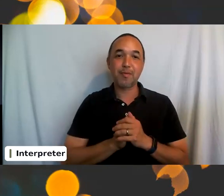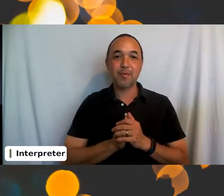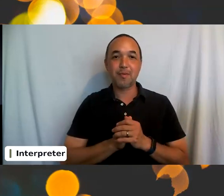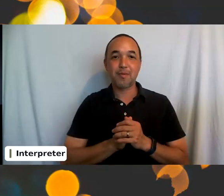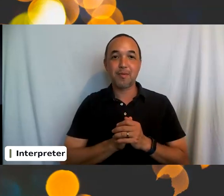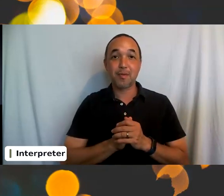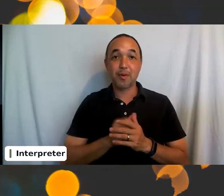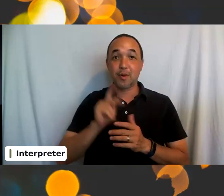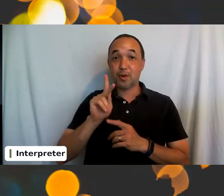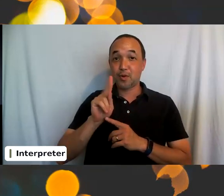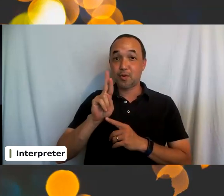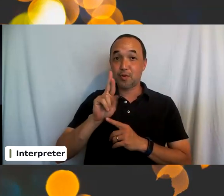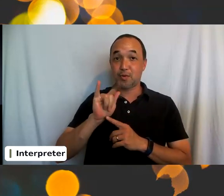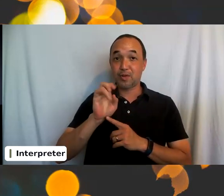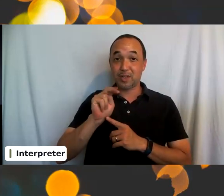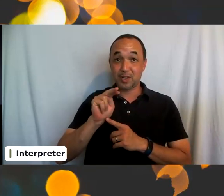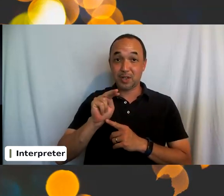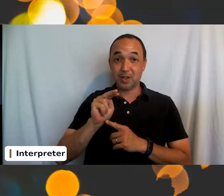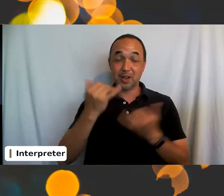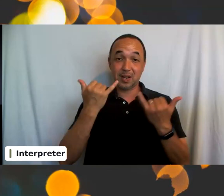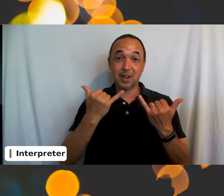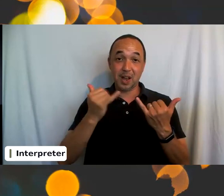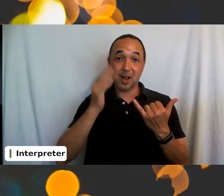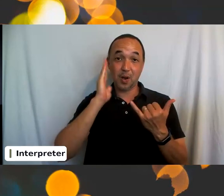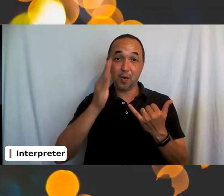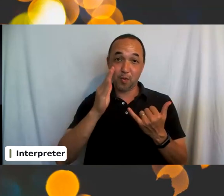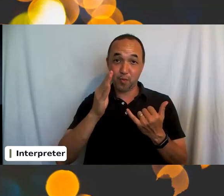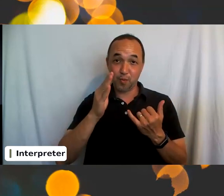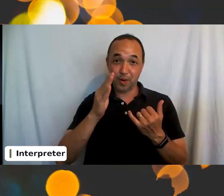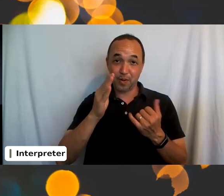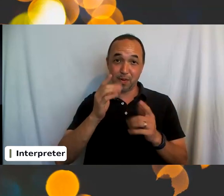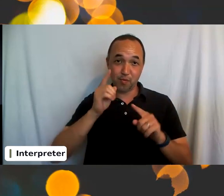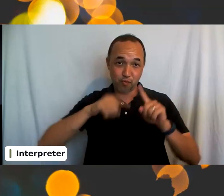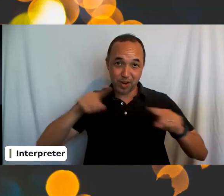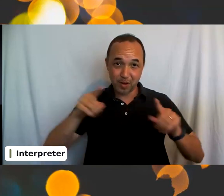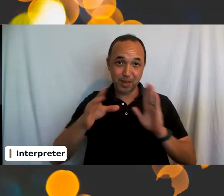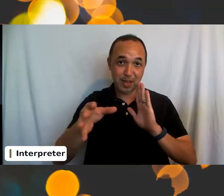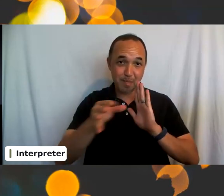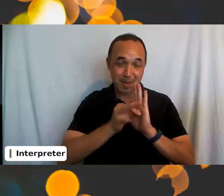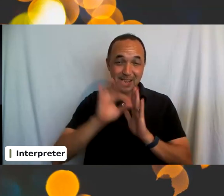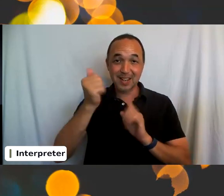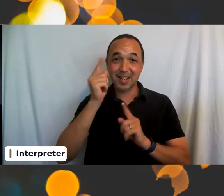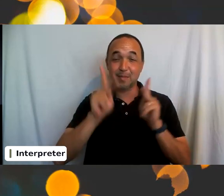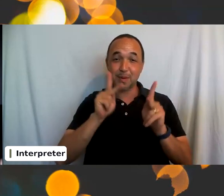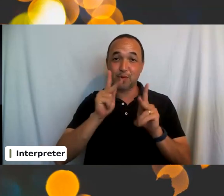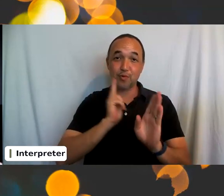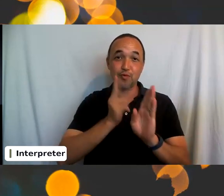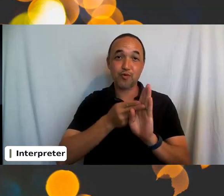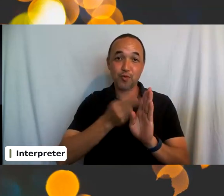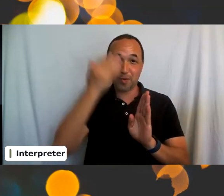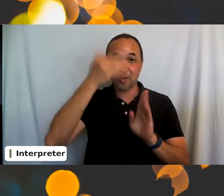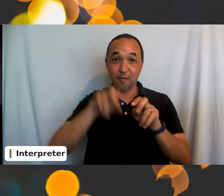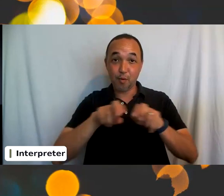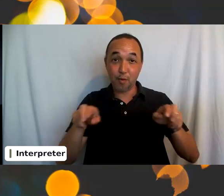Kristen, our moderator, will now be selecting 10 lucky people to be our front row. We like to, they're going to be selected at